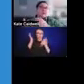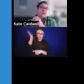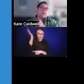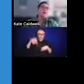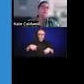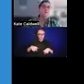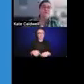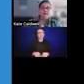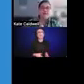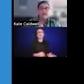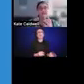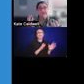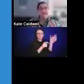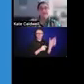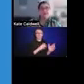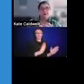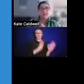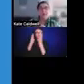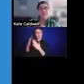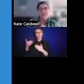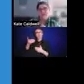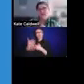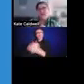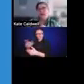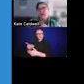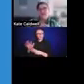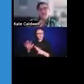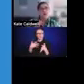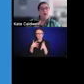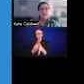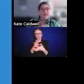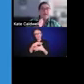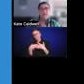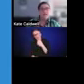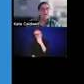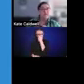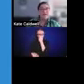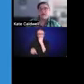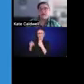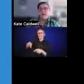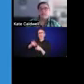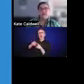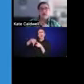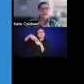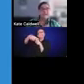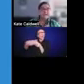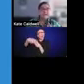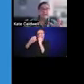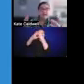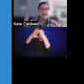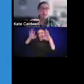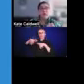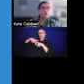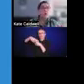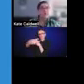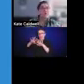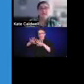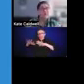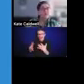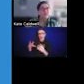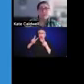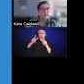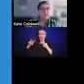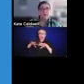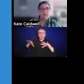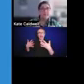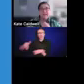tools that we use in these different approaches, involve interviews, which are basically one-on-one